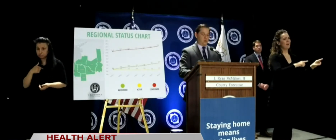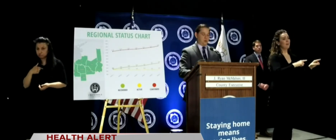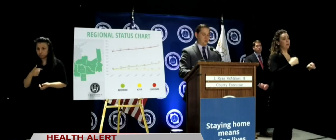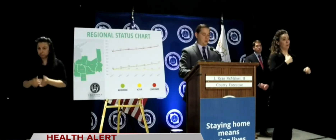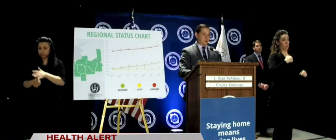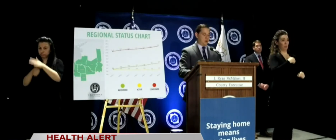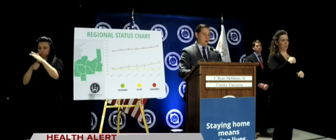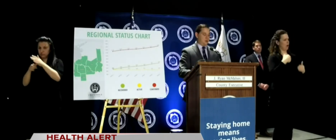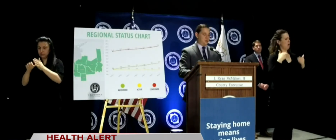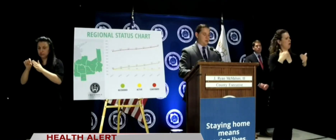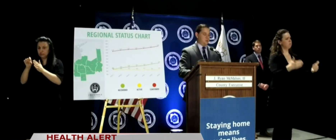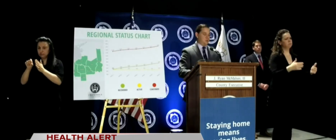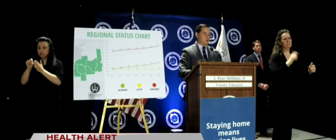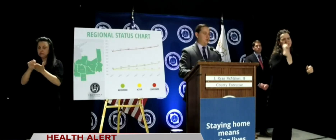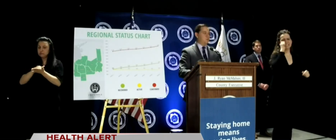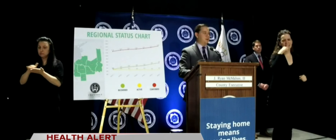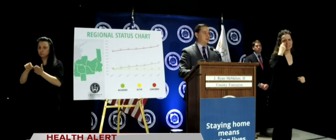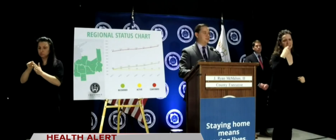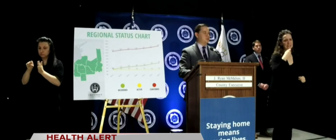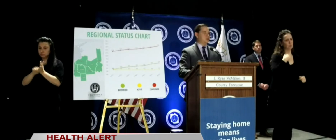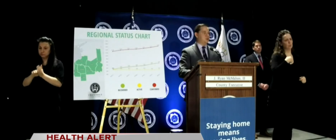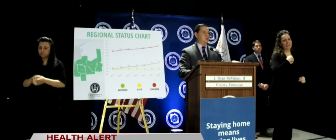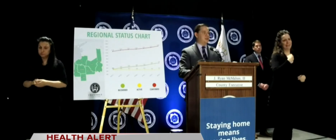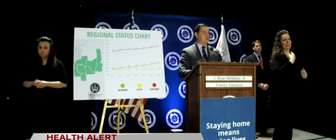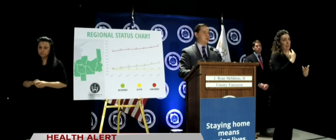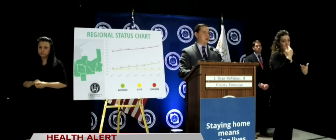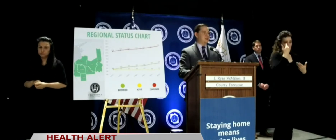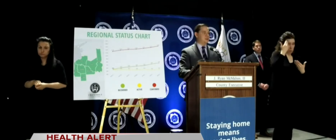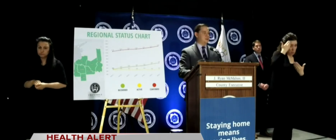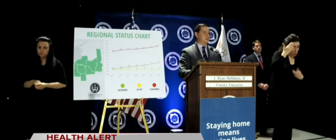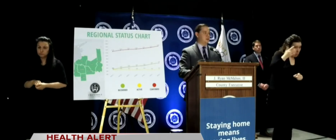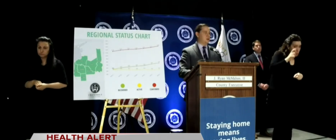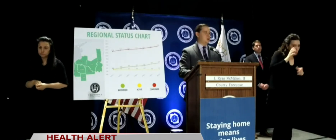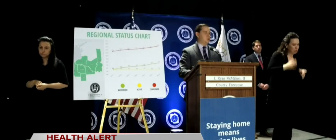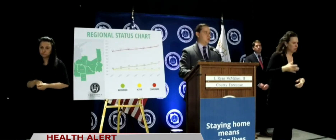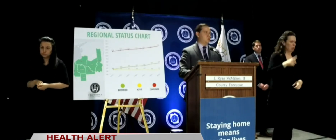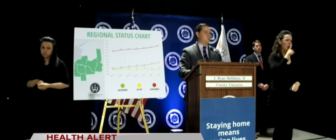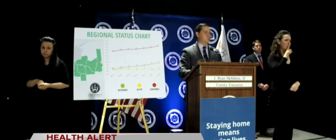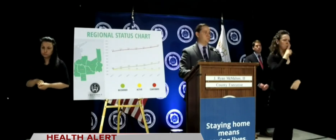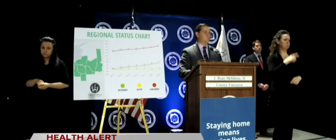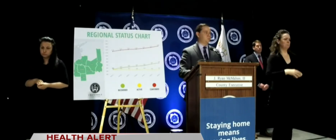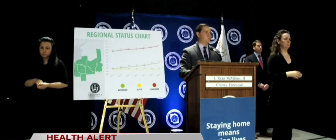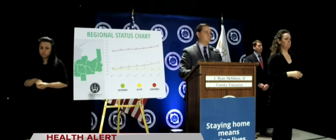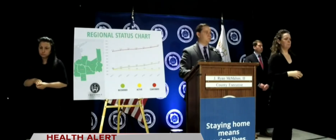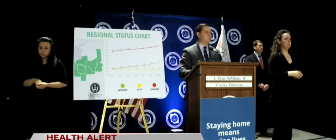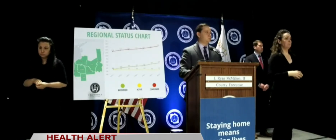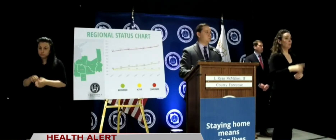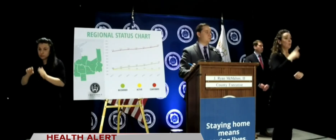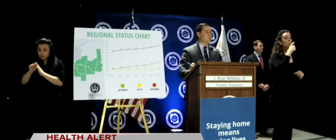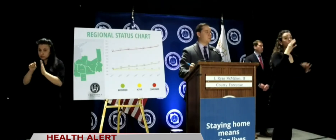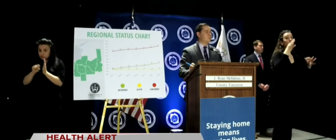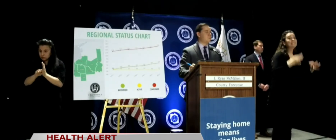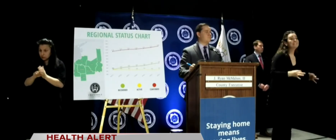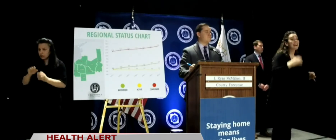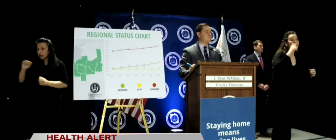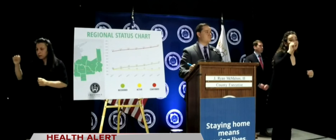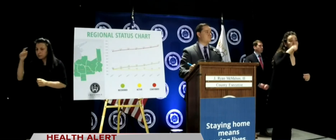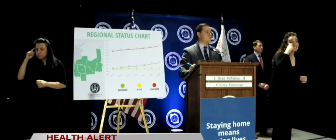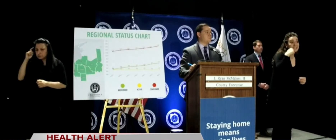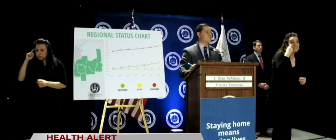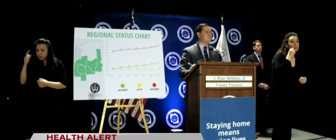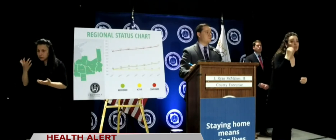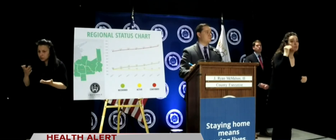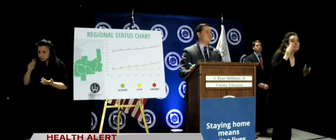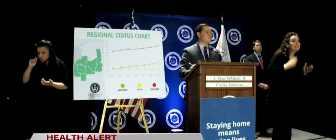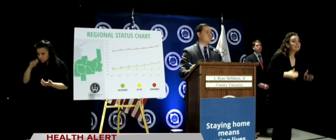of New York is going to make the decision about testing residents in nursing homes. In your discussions with the nursing homes,